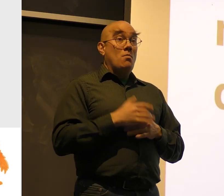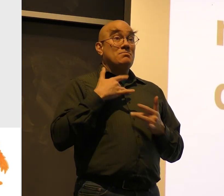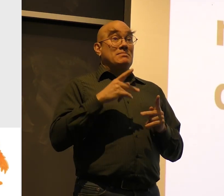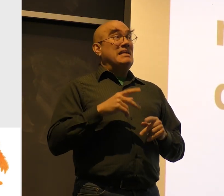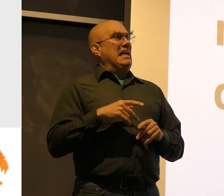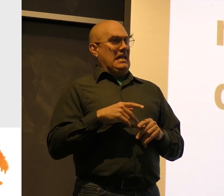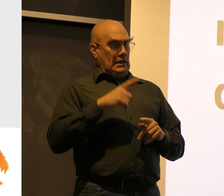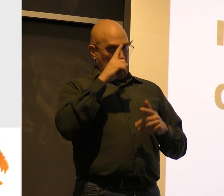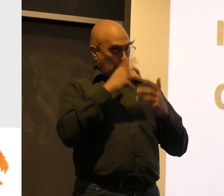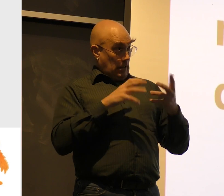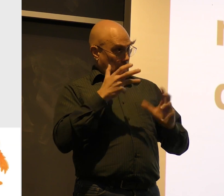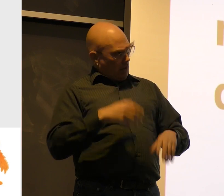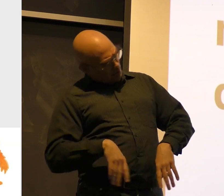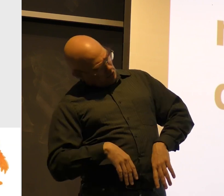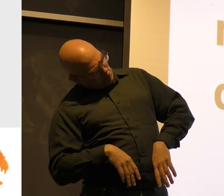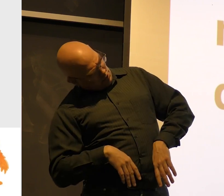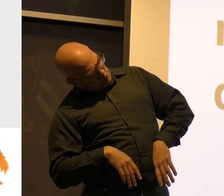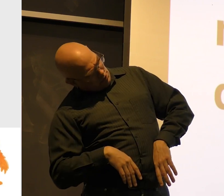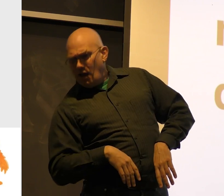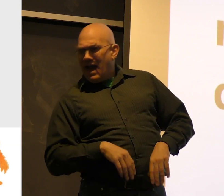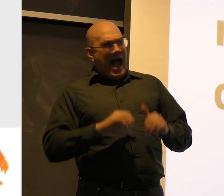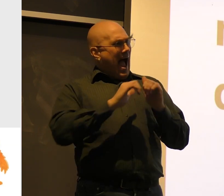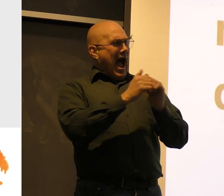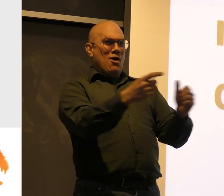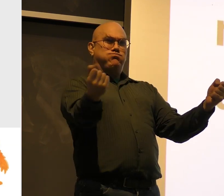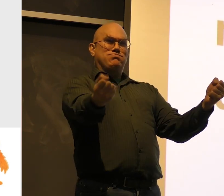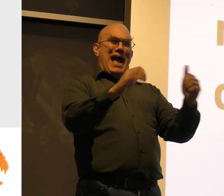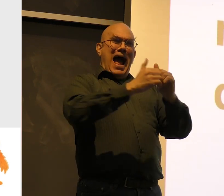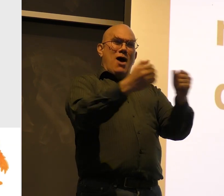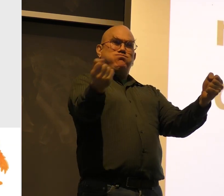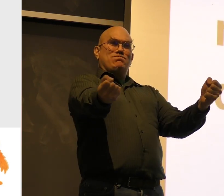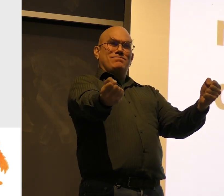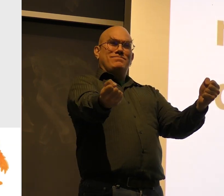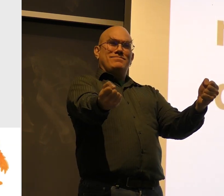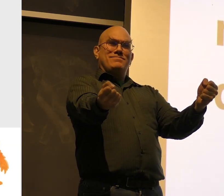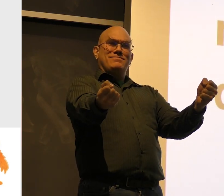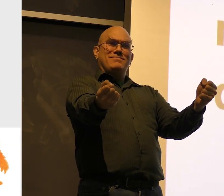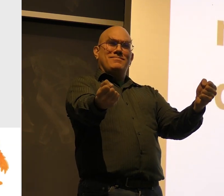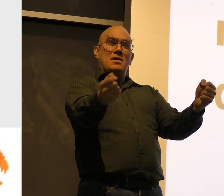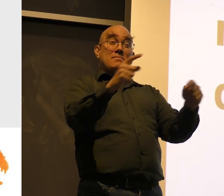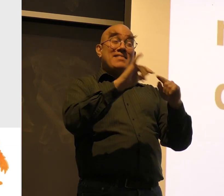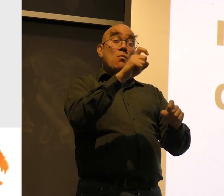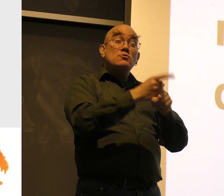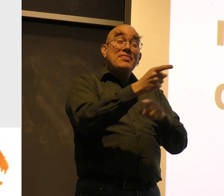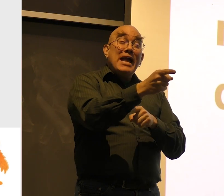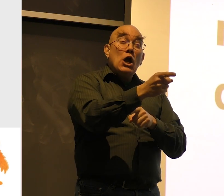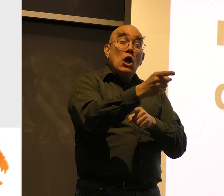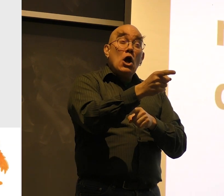life. People say, wait a second. How do you sign so fluently then? What's going on here? But